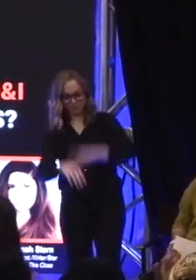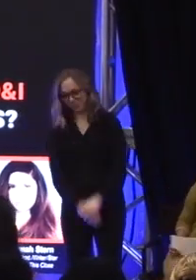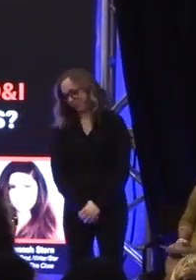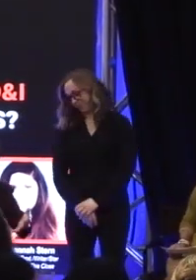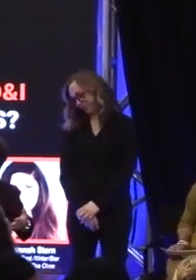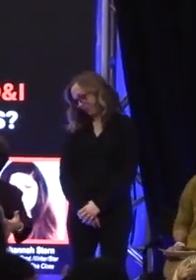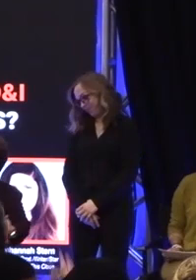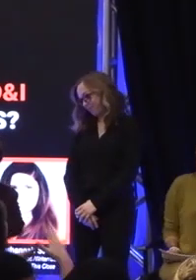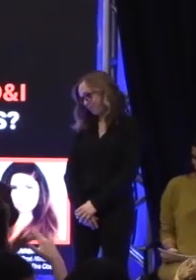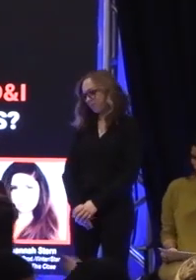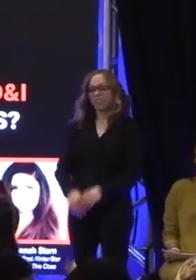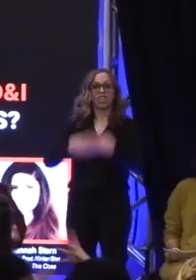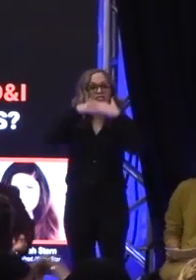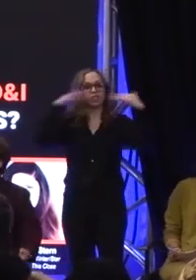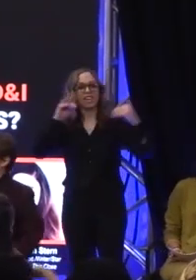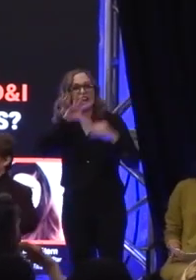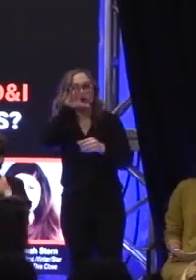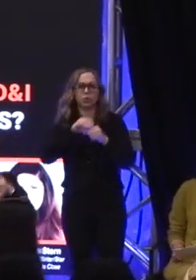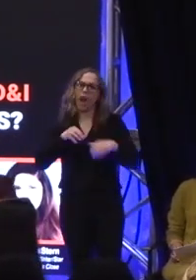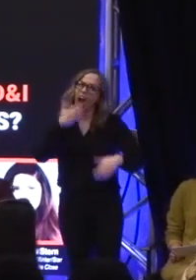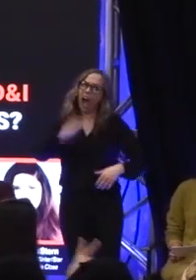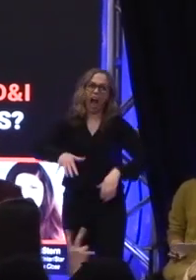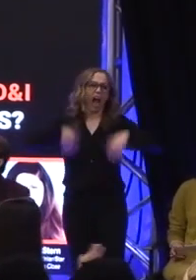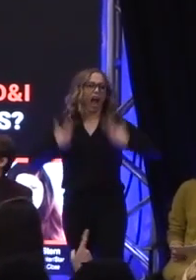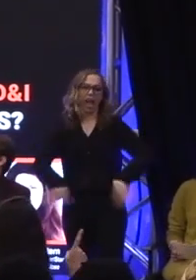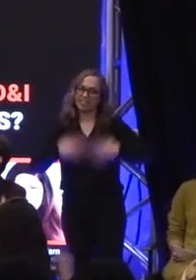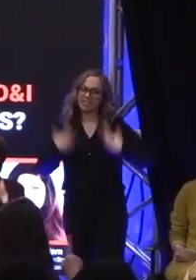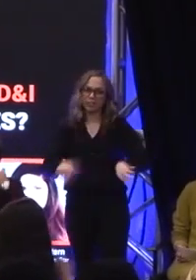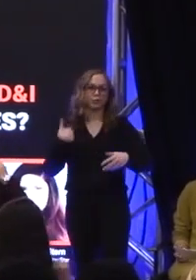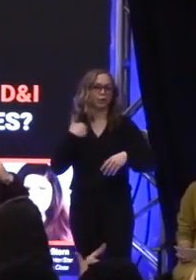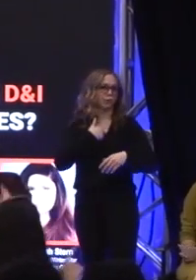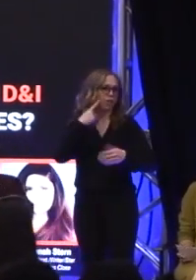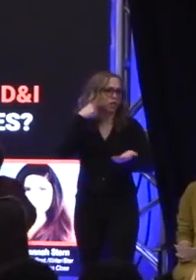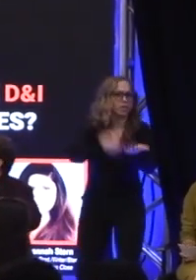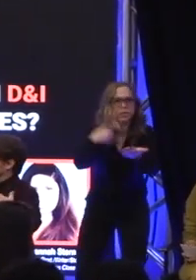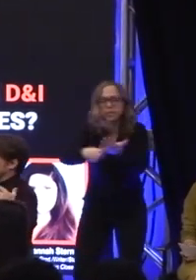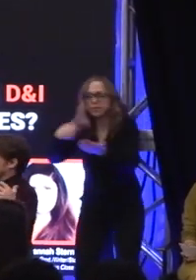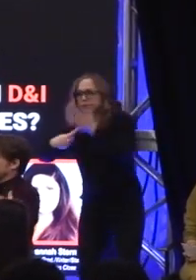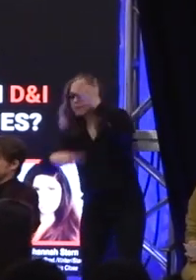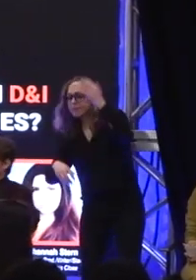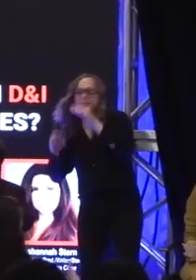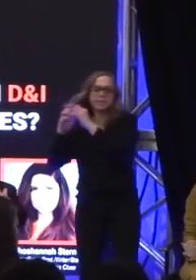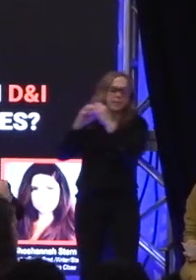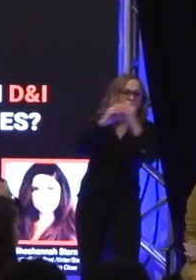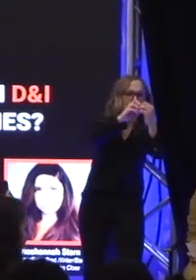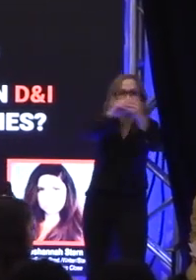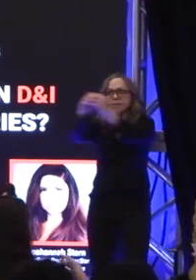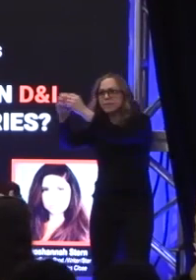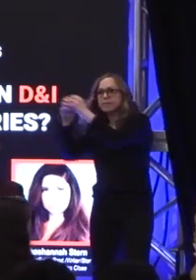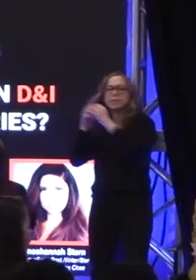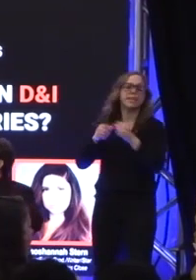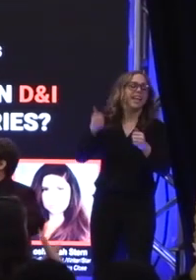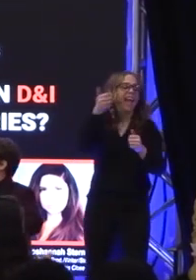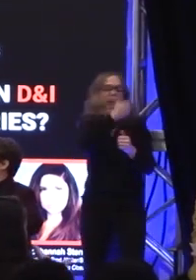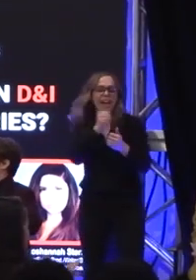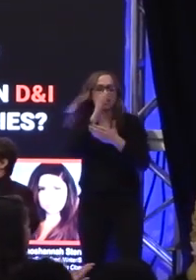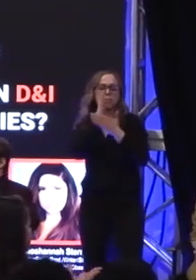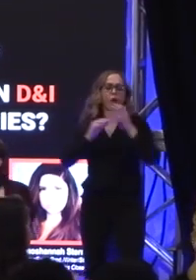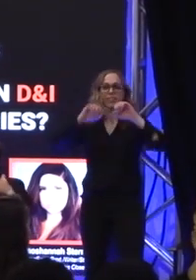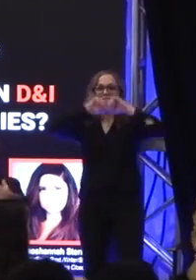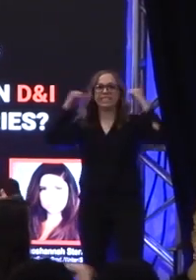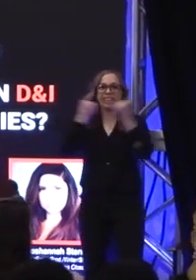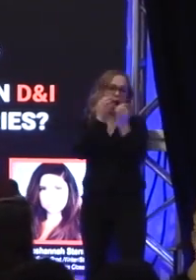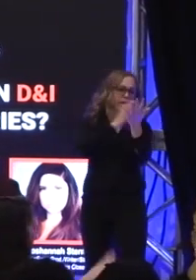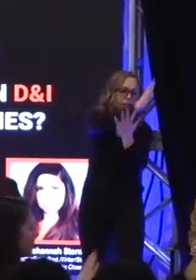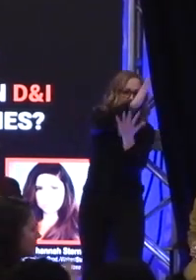Huh? Diversity, inclusion, these are hot topics. We hear them all the time. You know, diversity, inclusion, they're in all sectors of society,